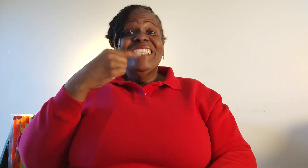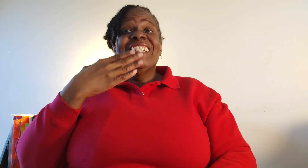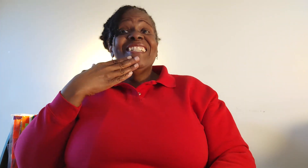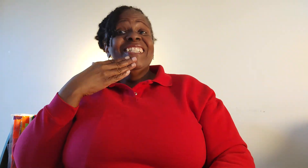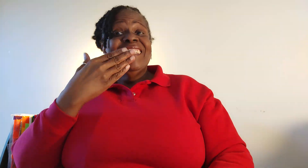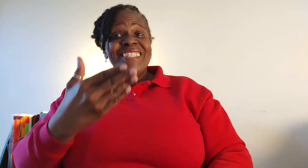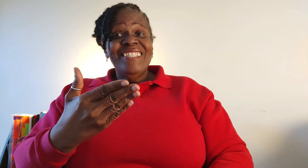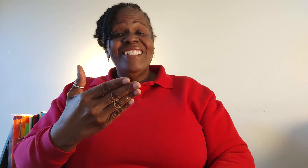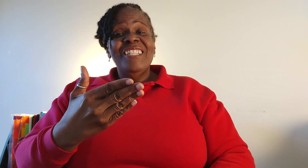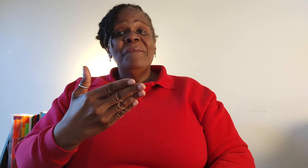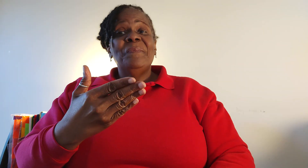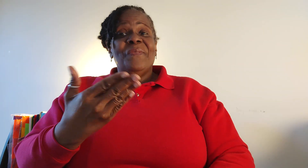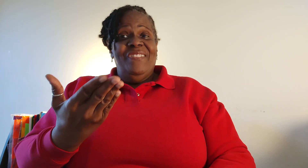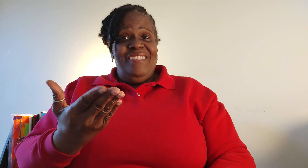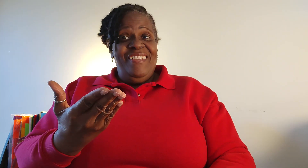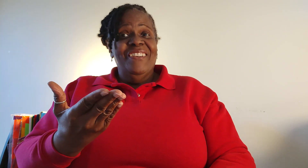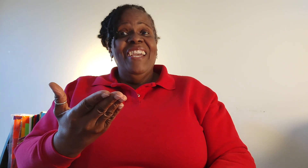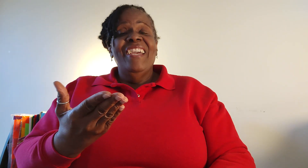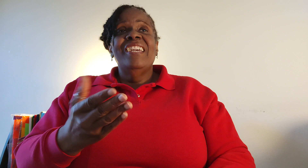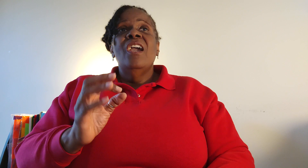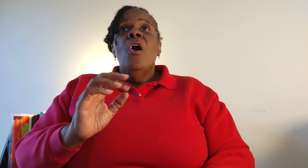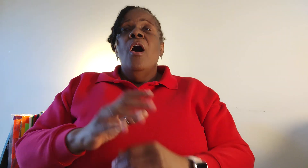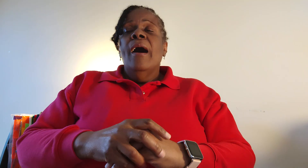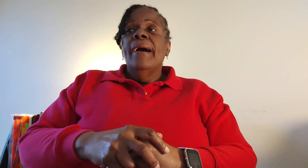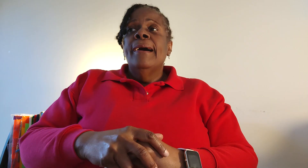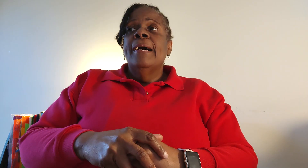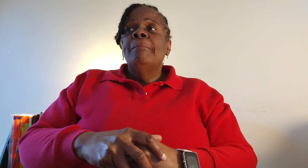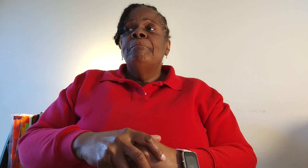Looking good. Okay. Um,